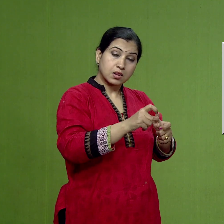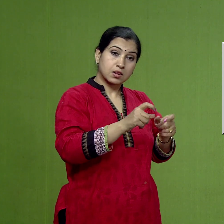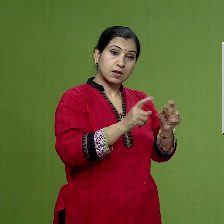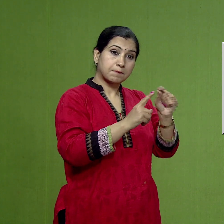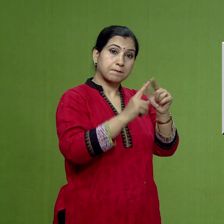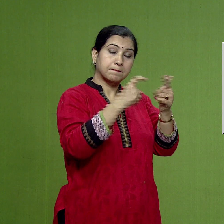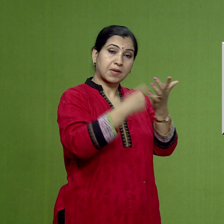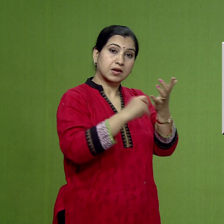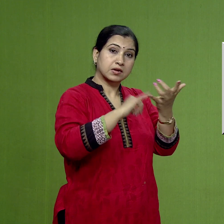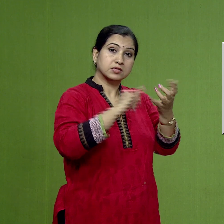density?